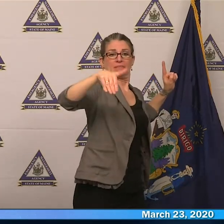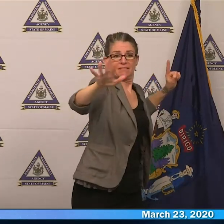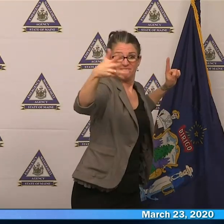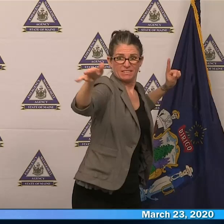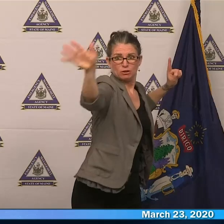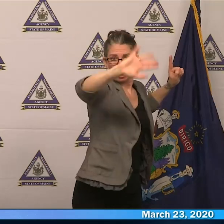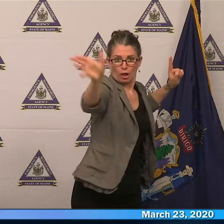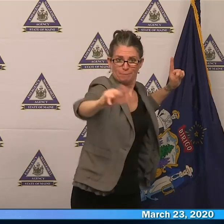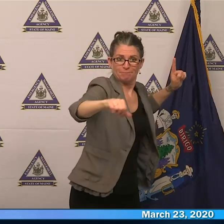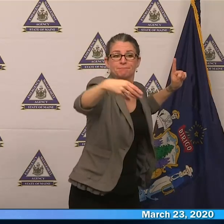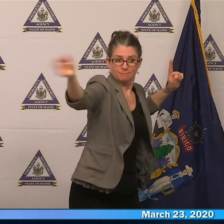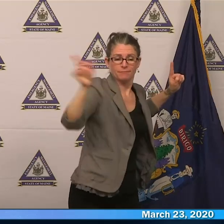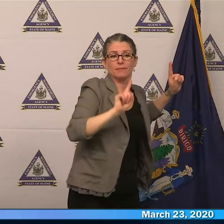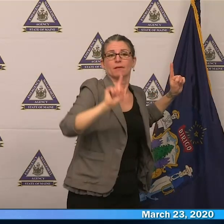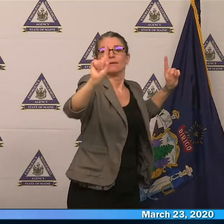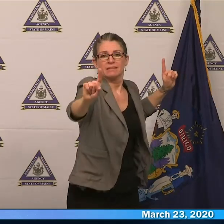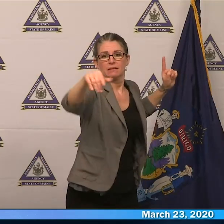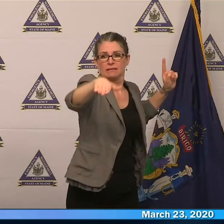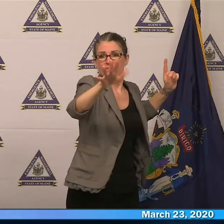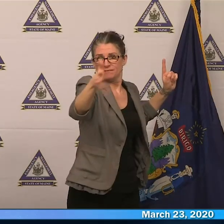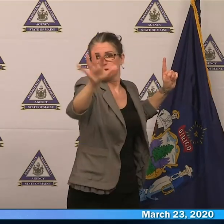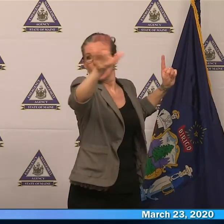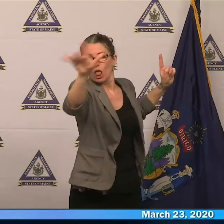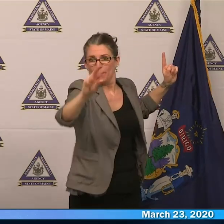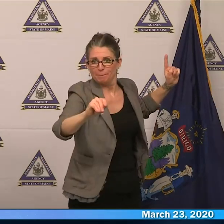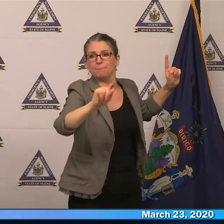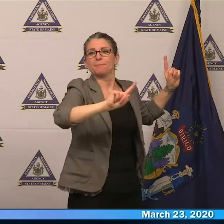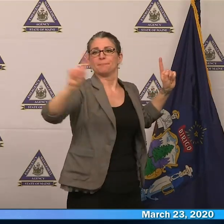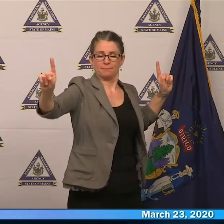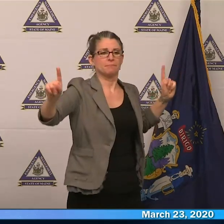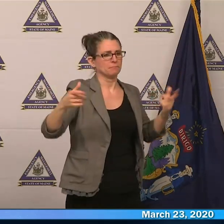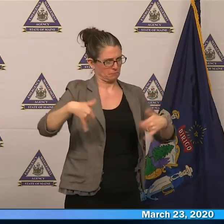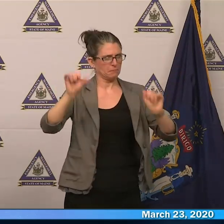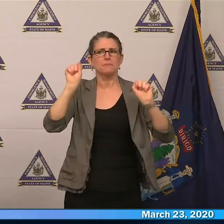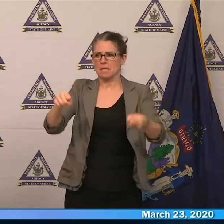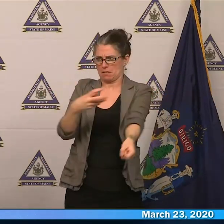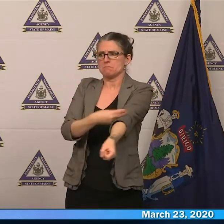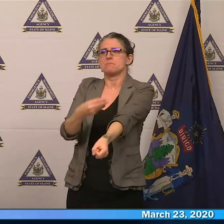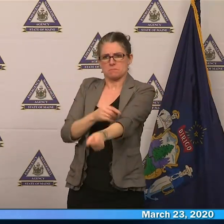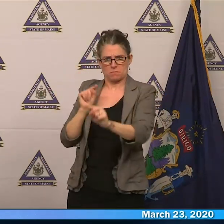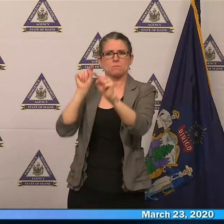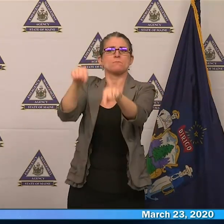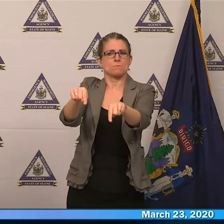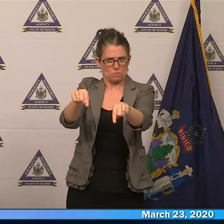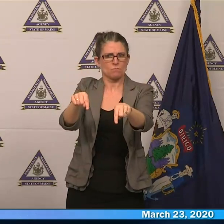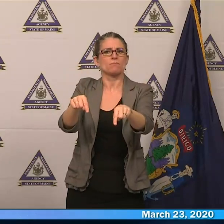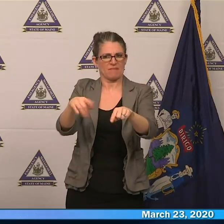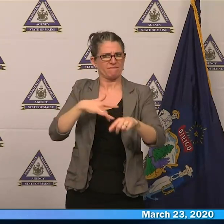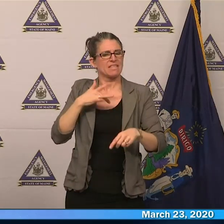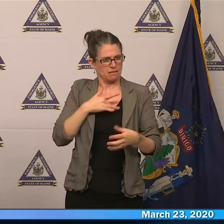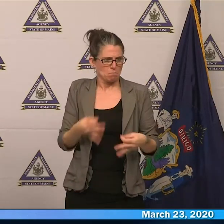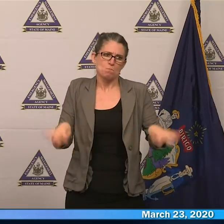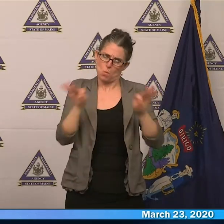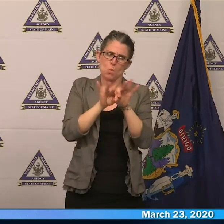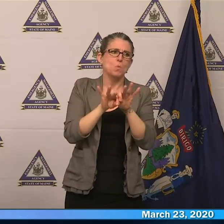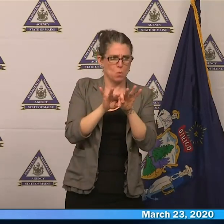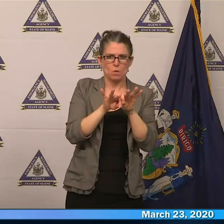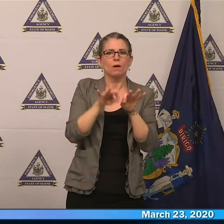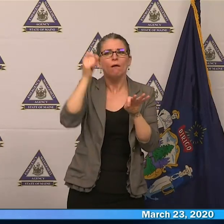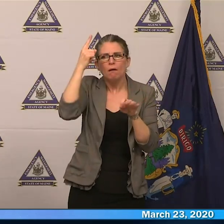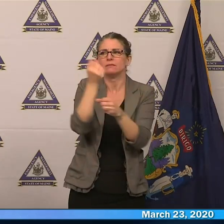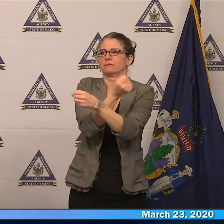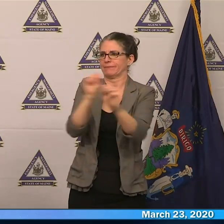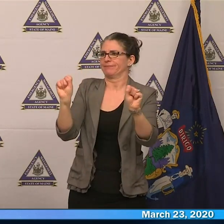blood donation continues to be, in my view, the civic obligation that it was even before. We are continuing